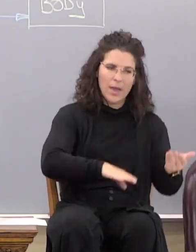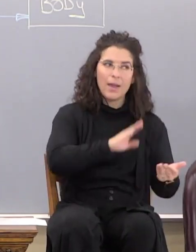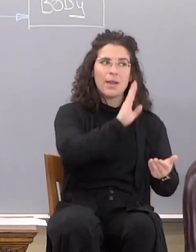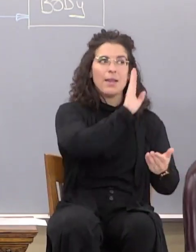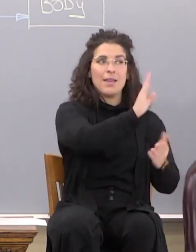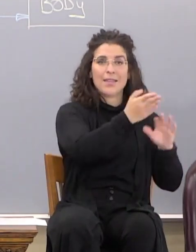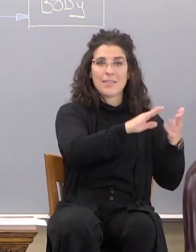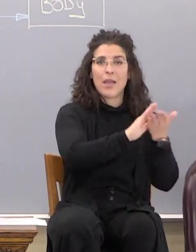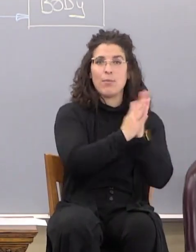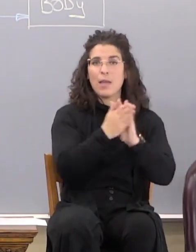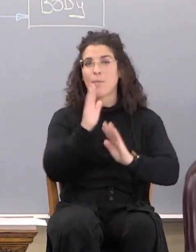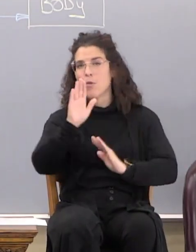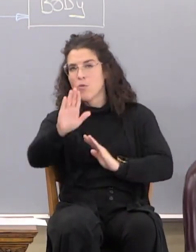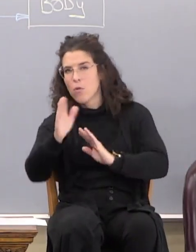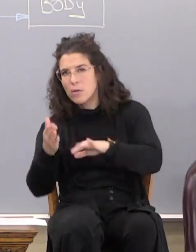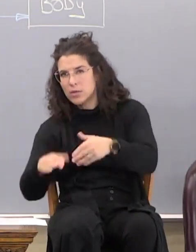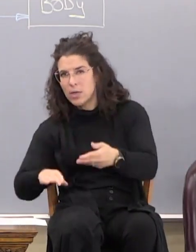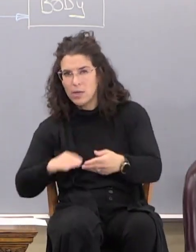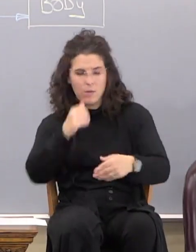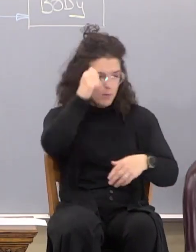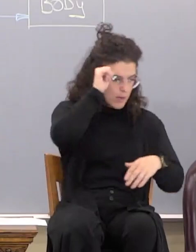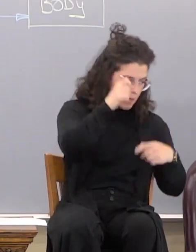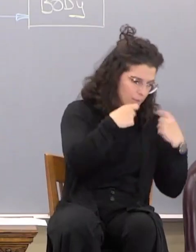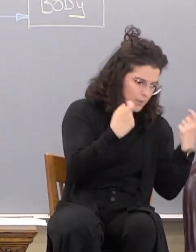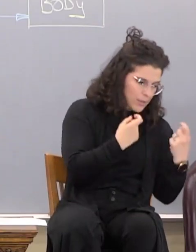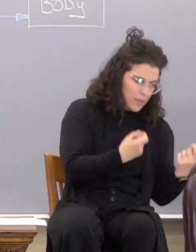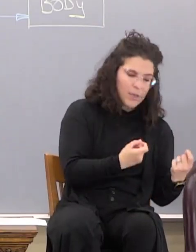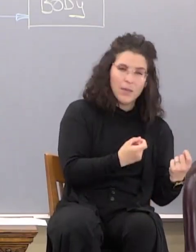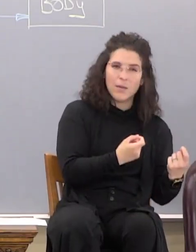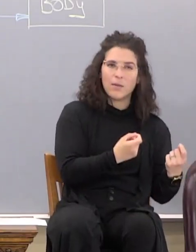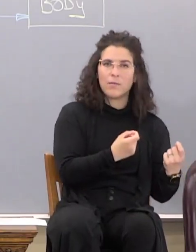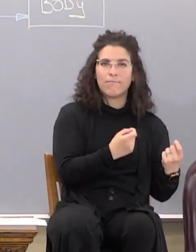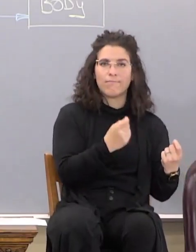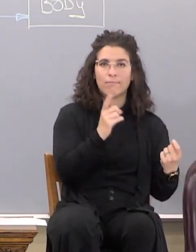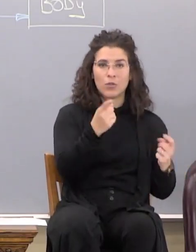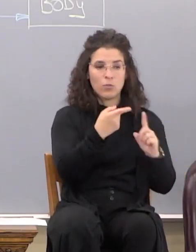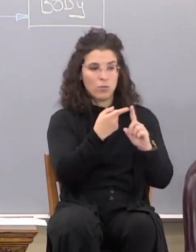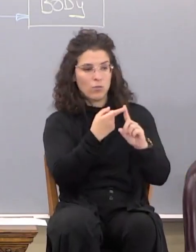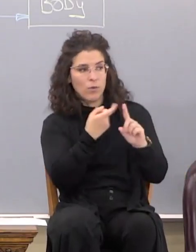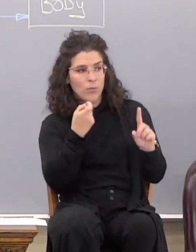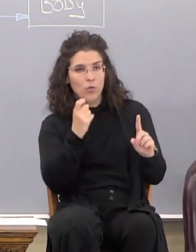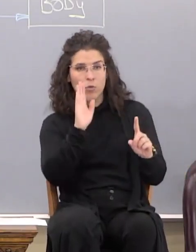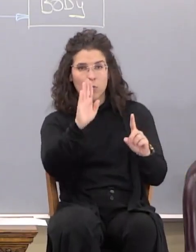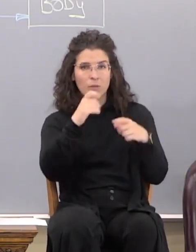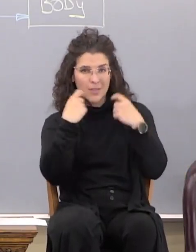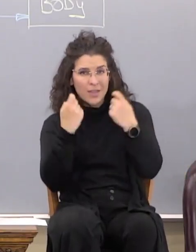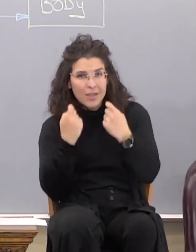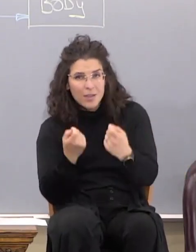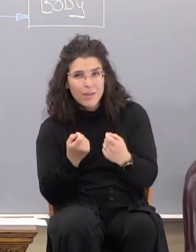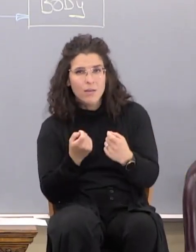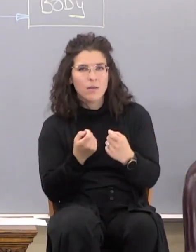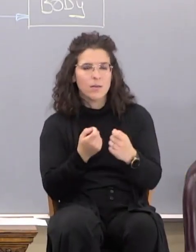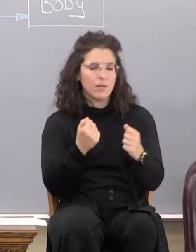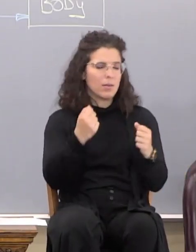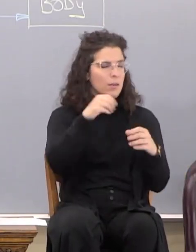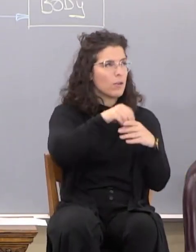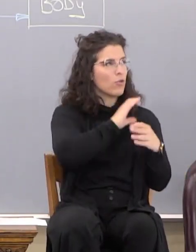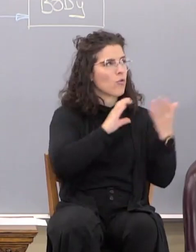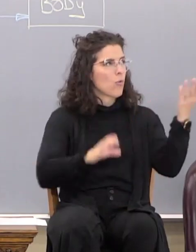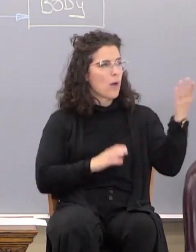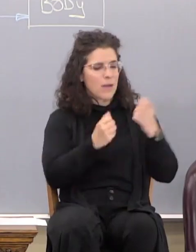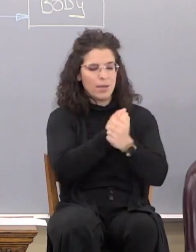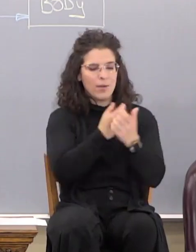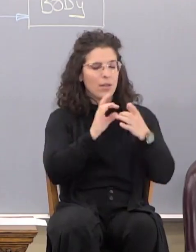death was your death. Just like when Adam sinned, that's where you got yours from. In Christ, everything belongs to him